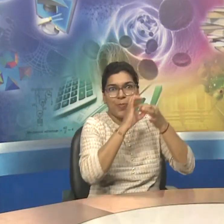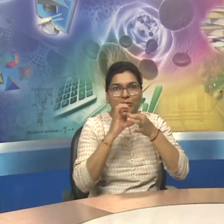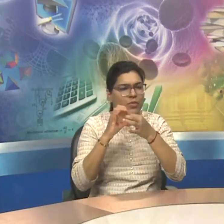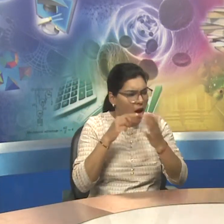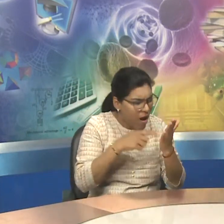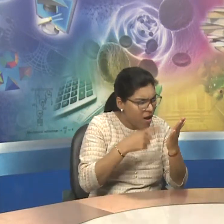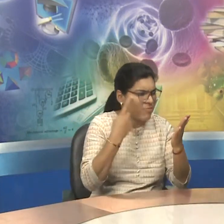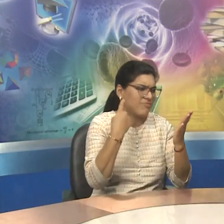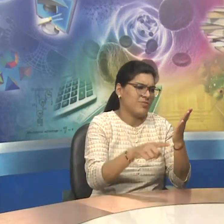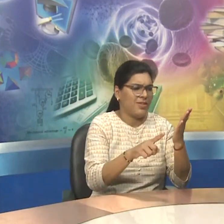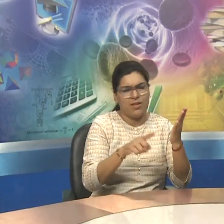And you answered him.